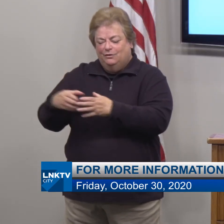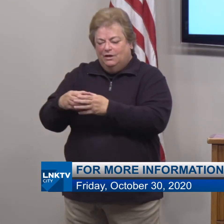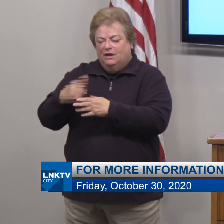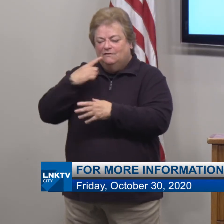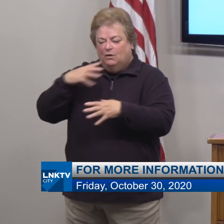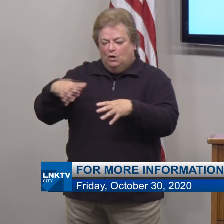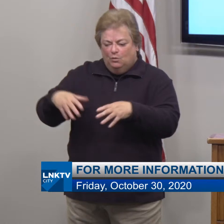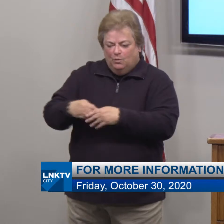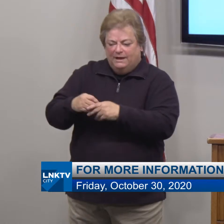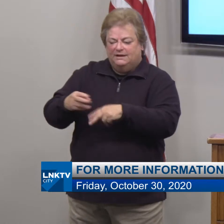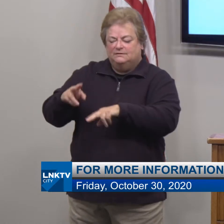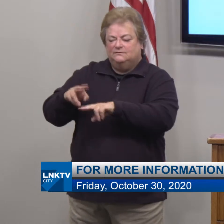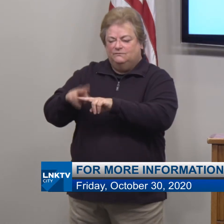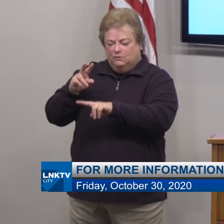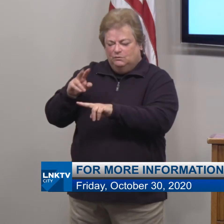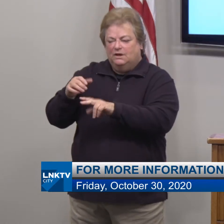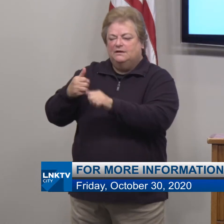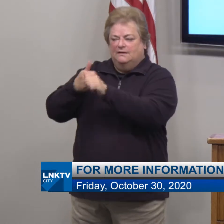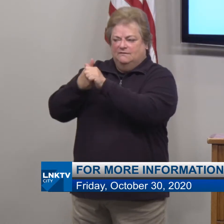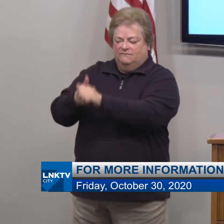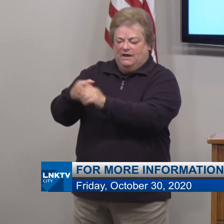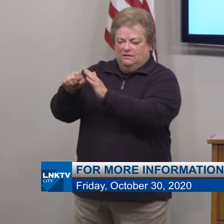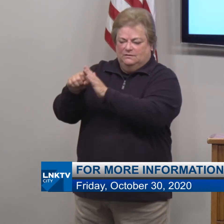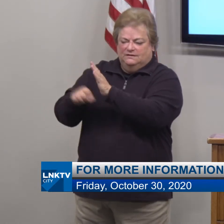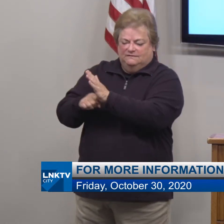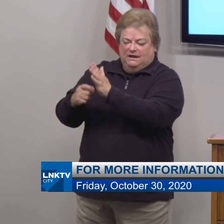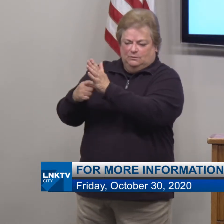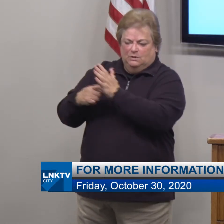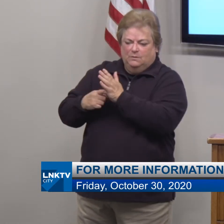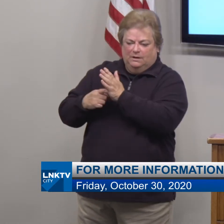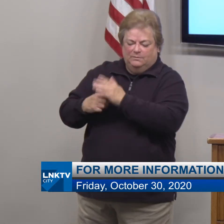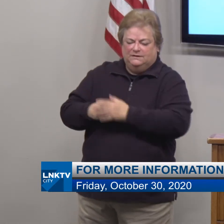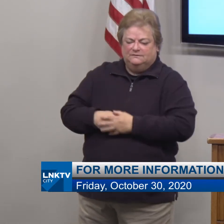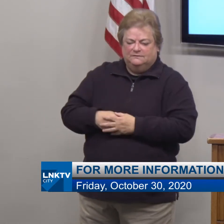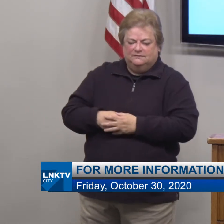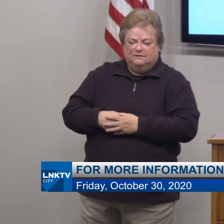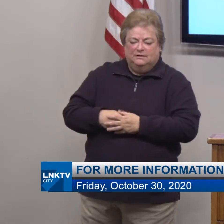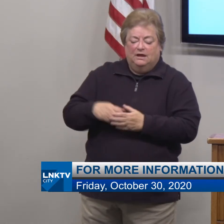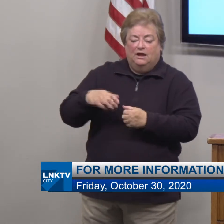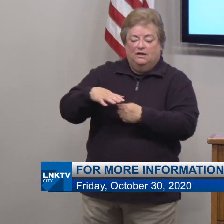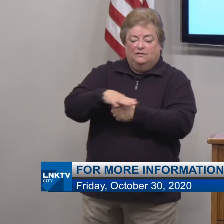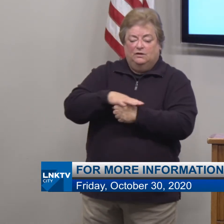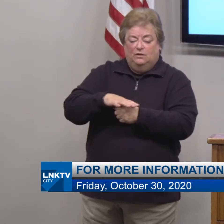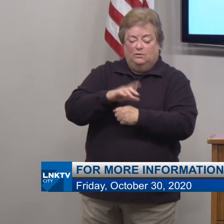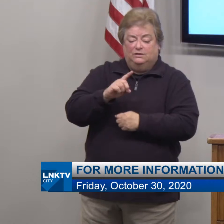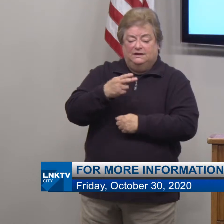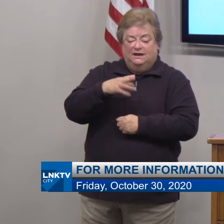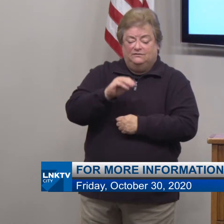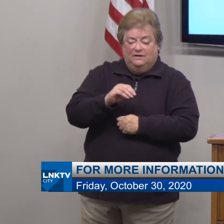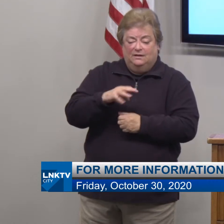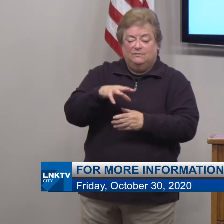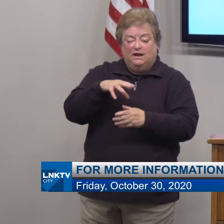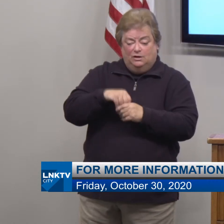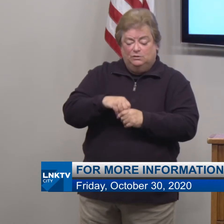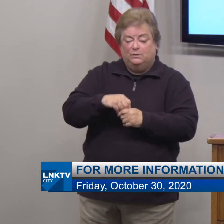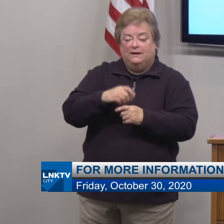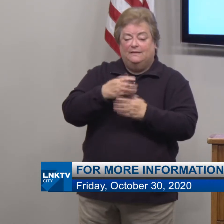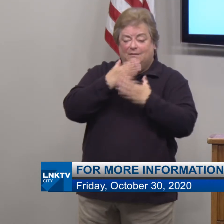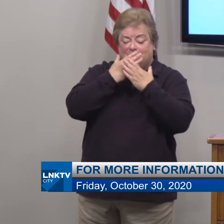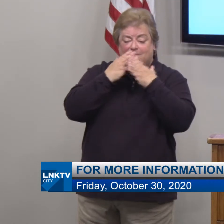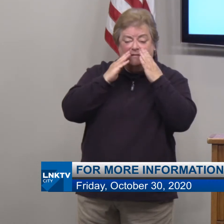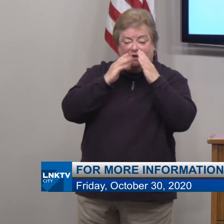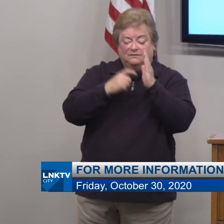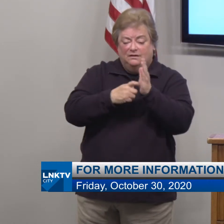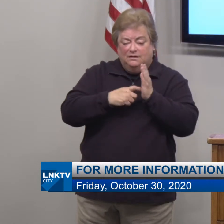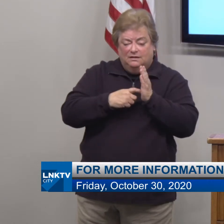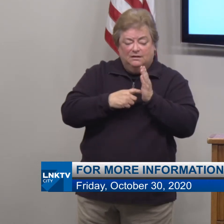continue to be governed by the current state directed health measure. The local directed health measure, including the mask mandate,